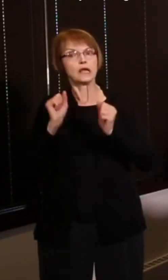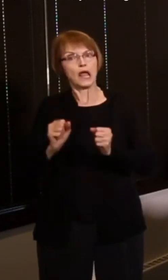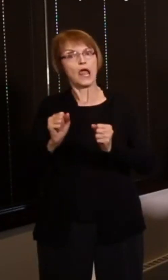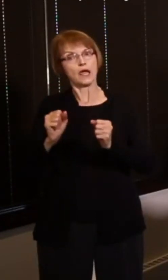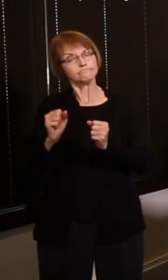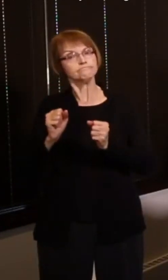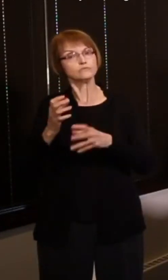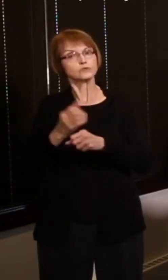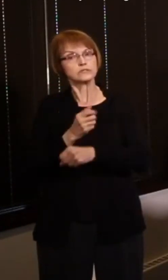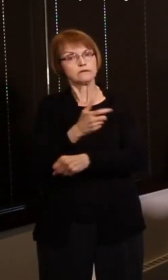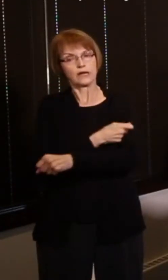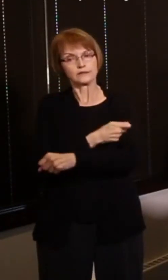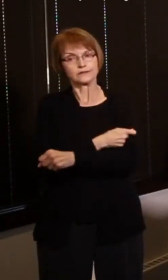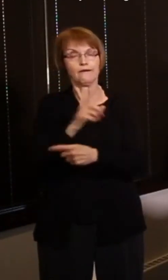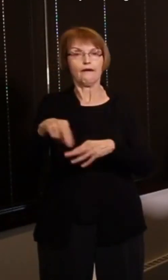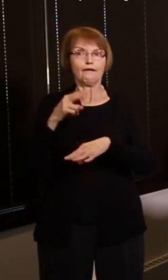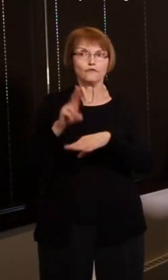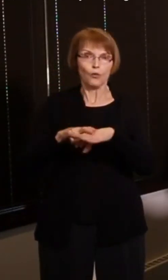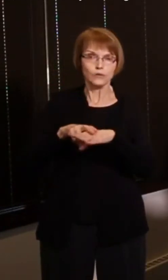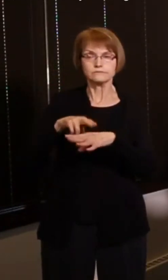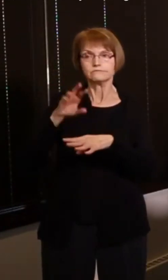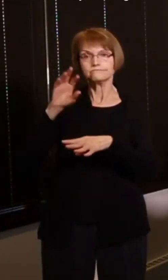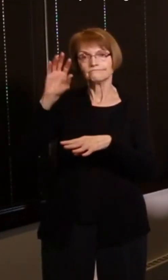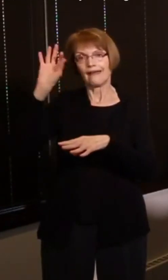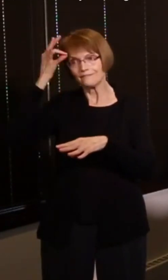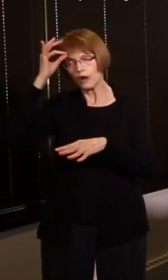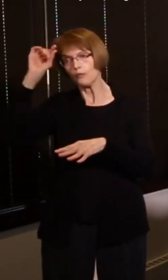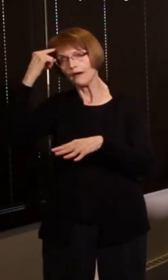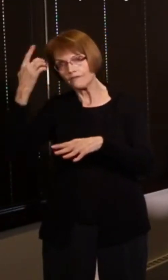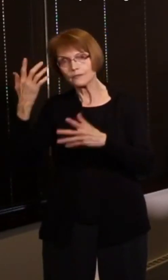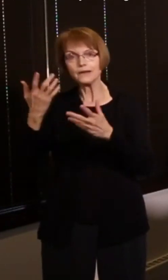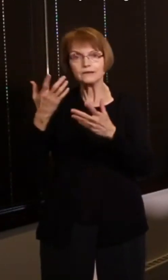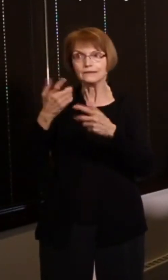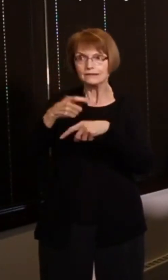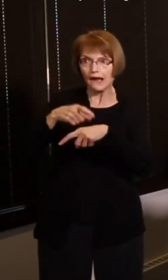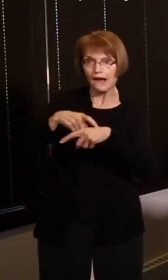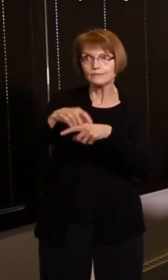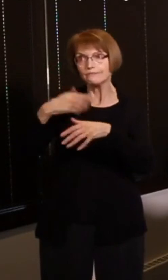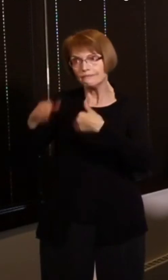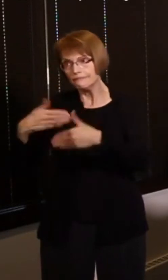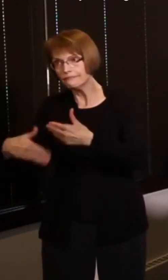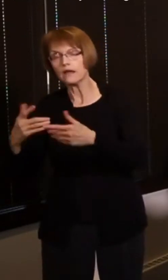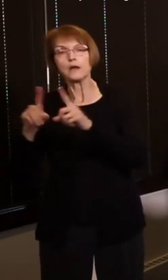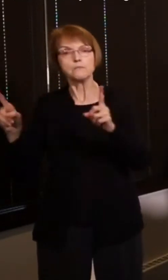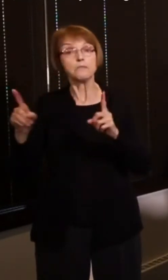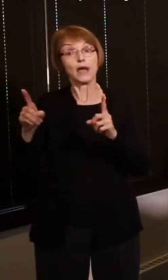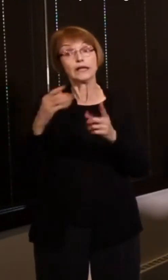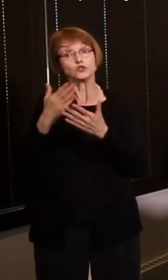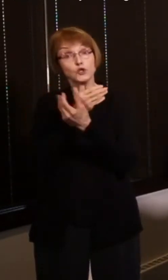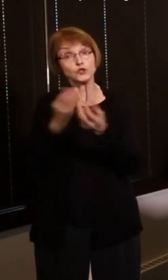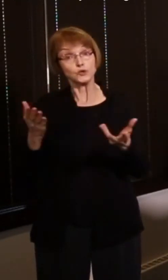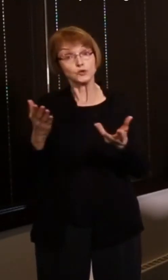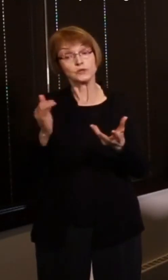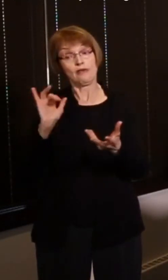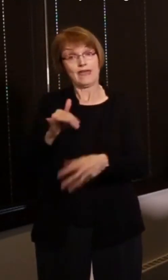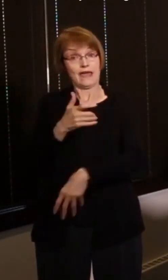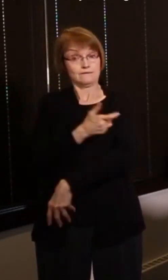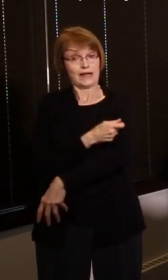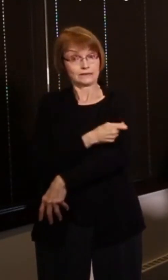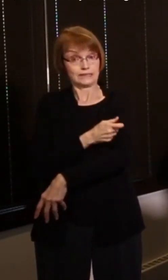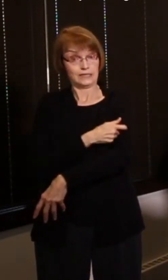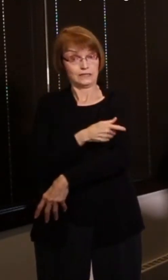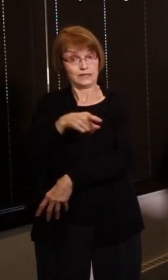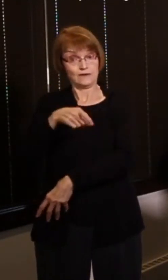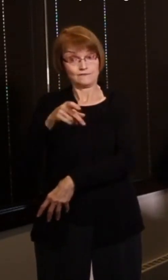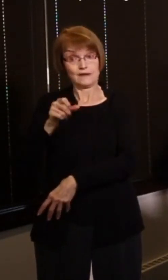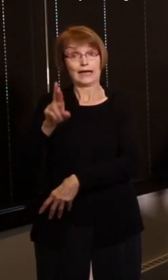through the bureaucracy at the FDA, but nonetheless, it's exciting news that the vaccine has been shown to be effective